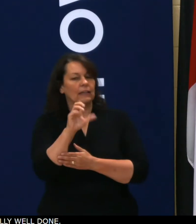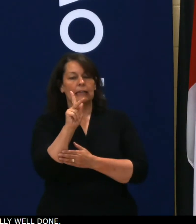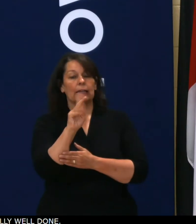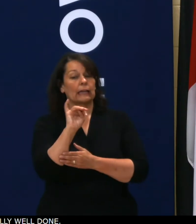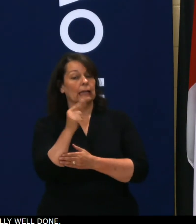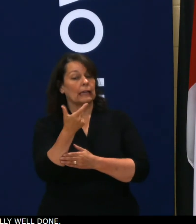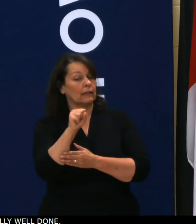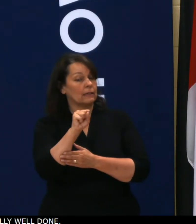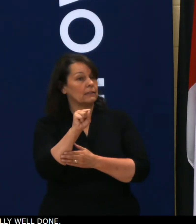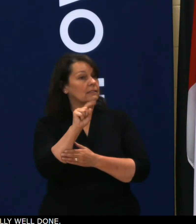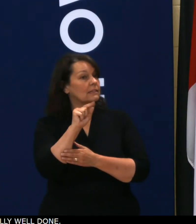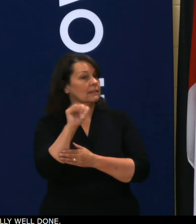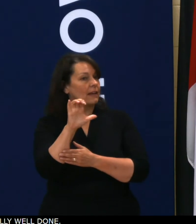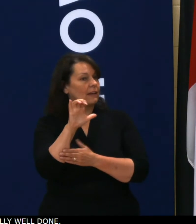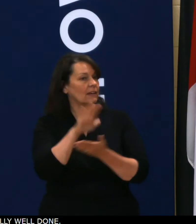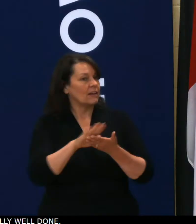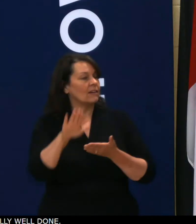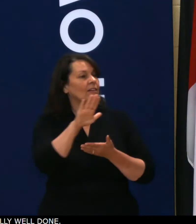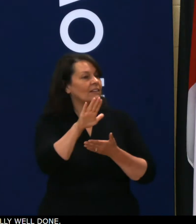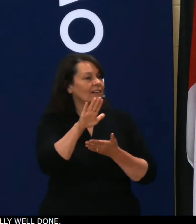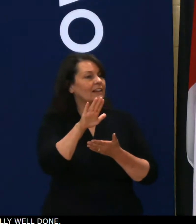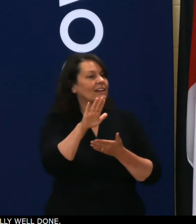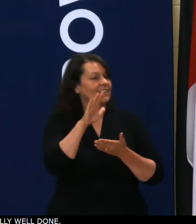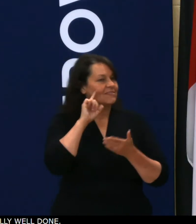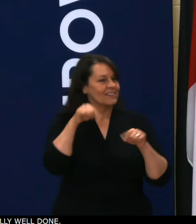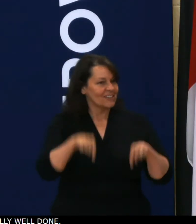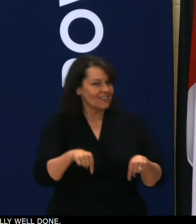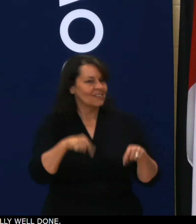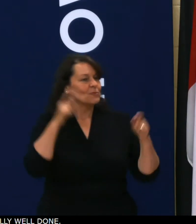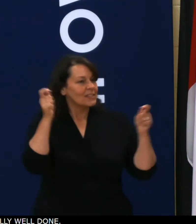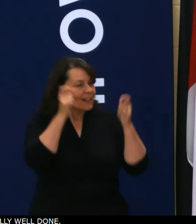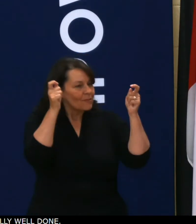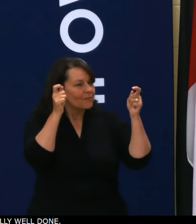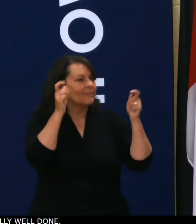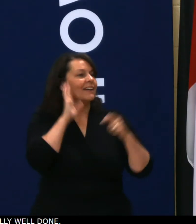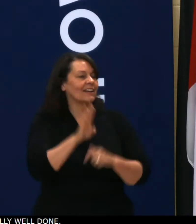today's convocation ceremony to celebrate the class of 2025.